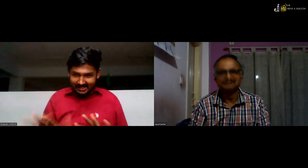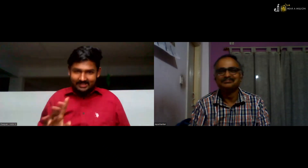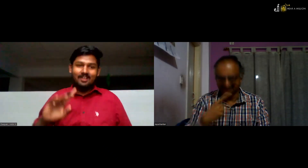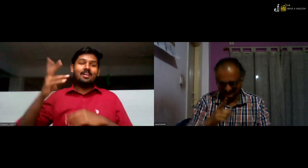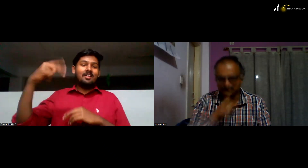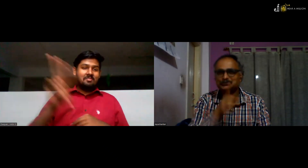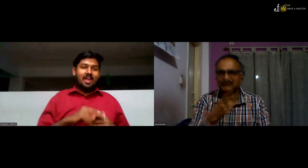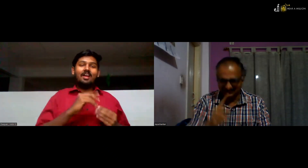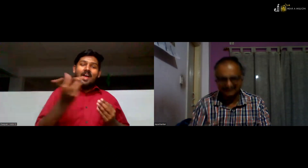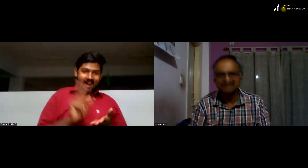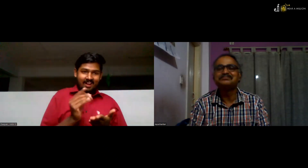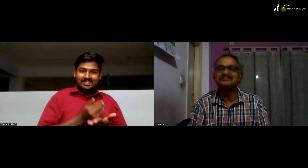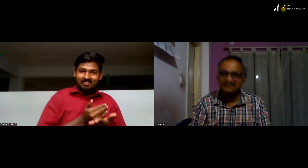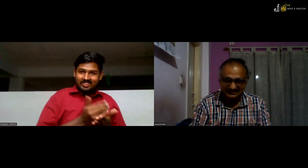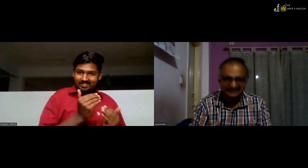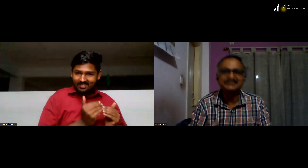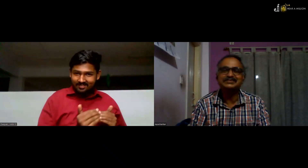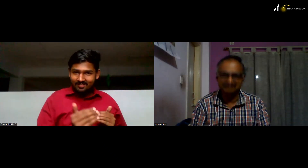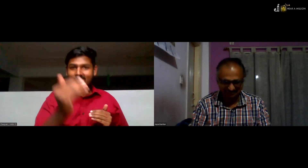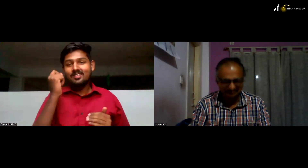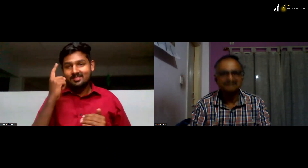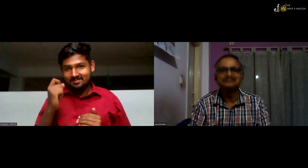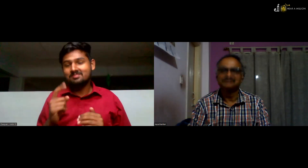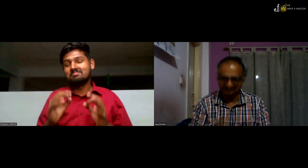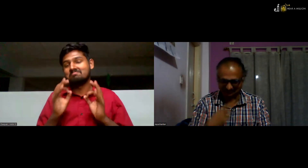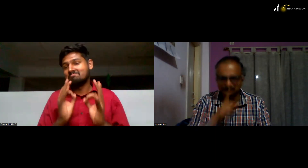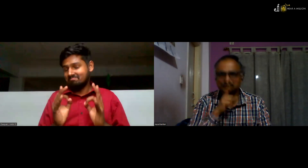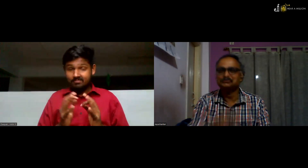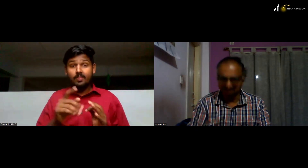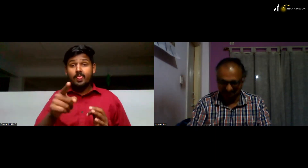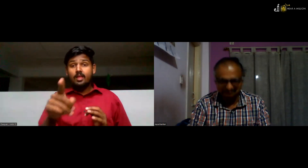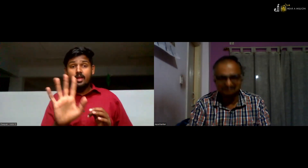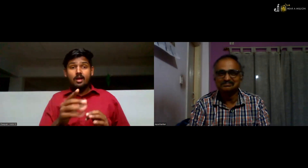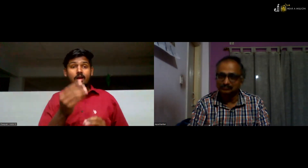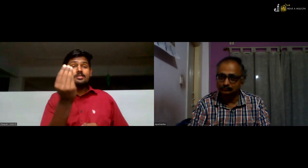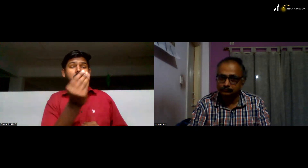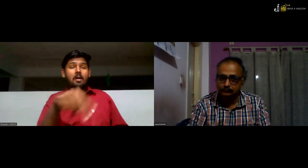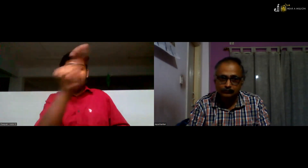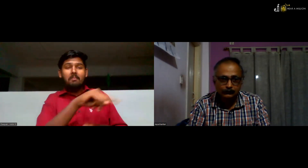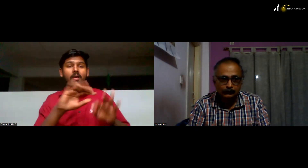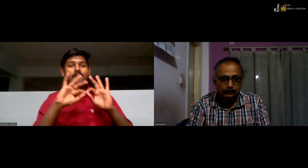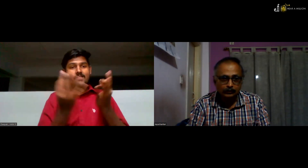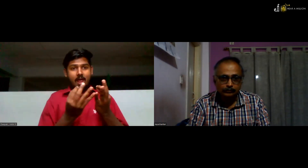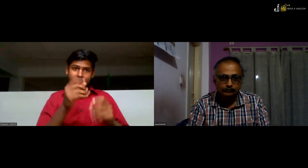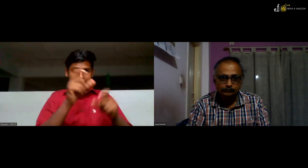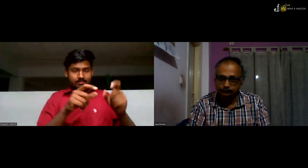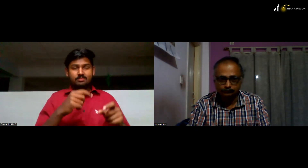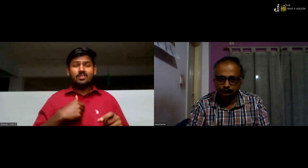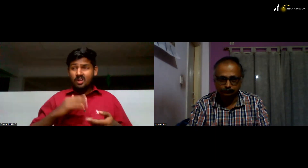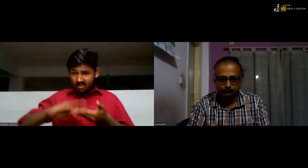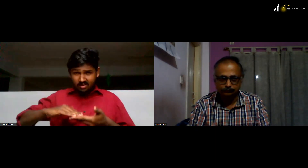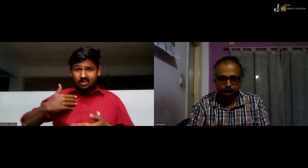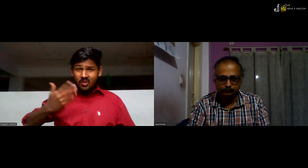travel, right? Yes, what I am about to say is you can save for years and then you can go for the